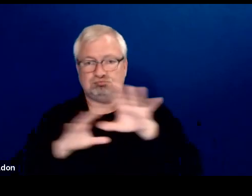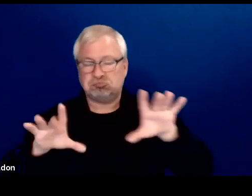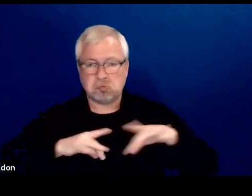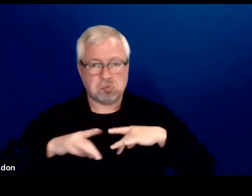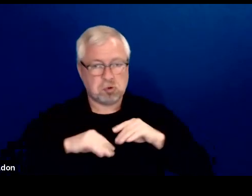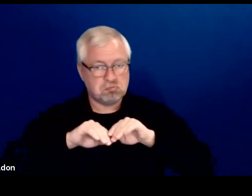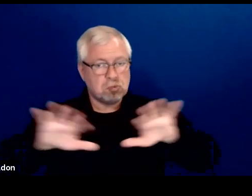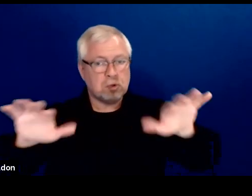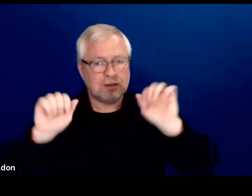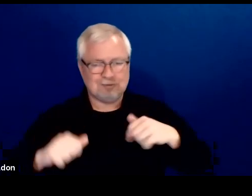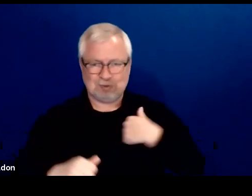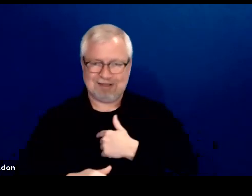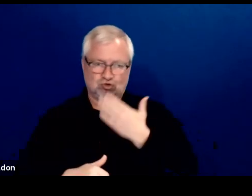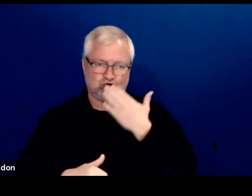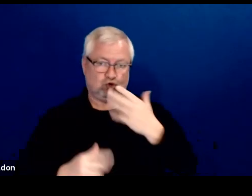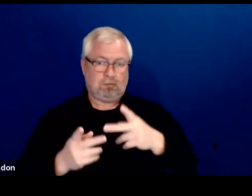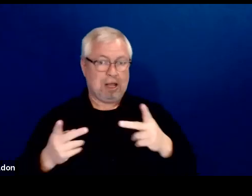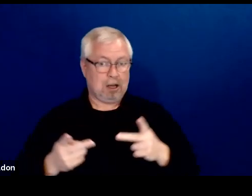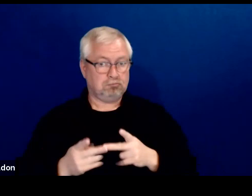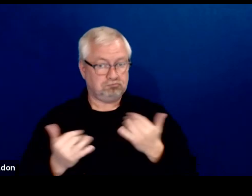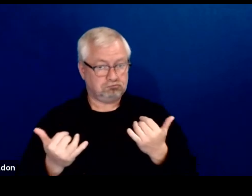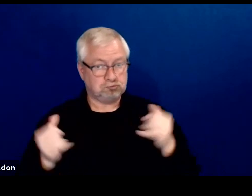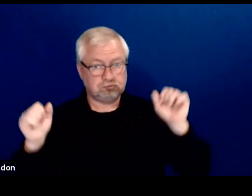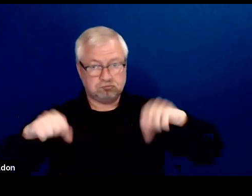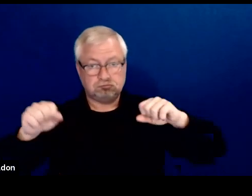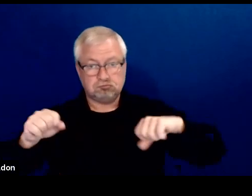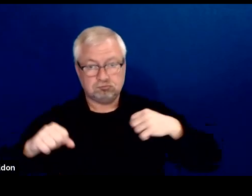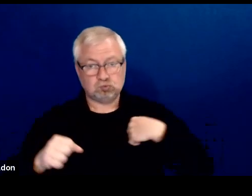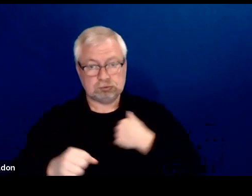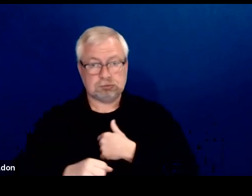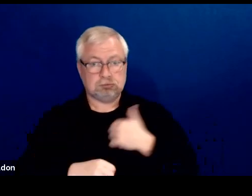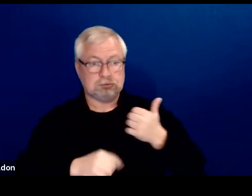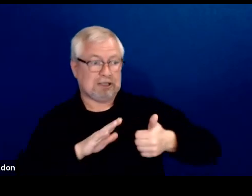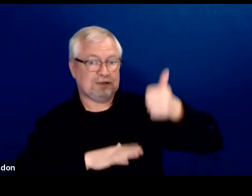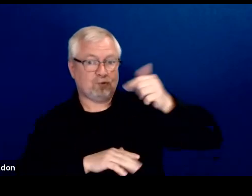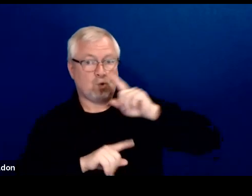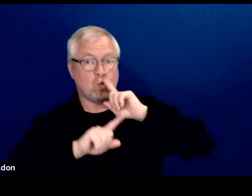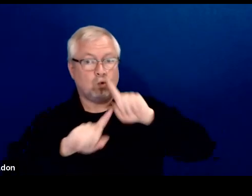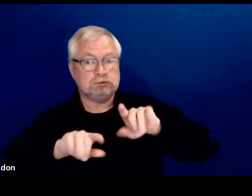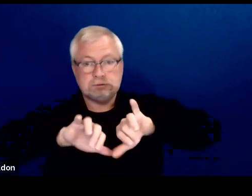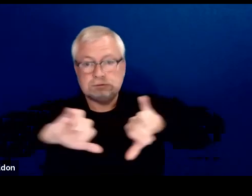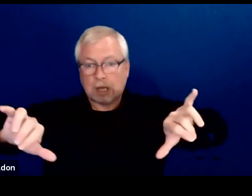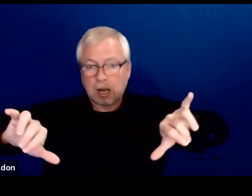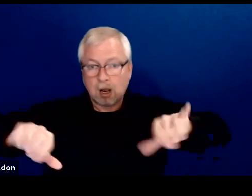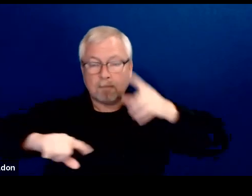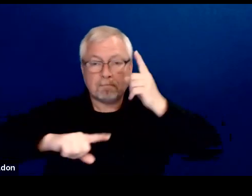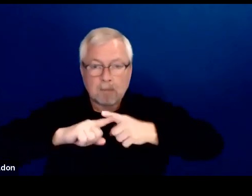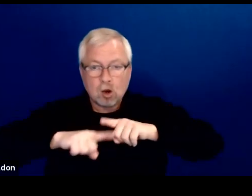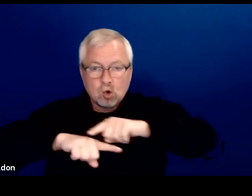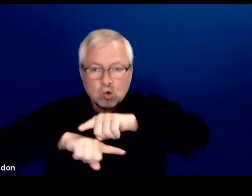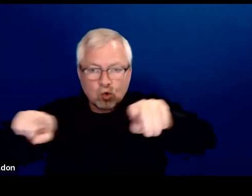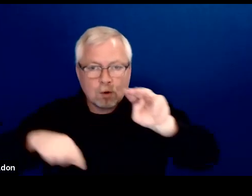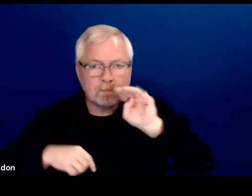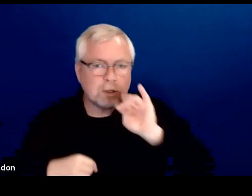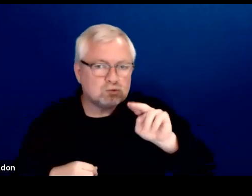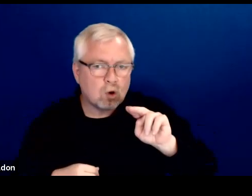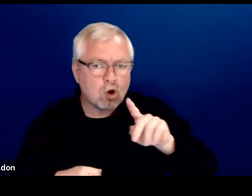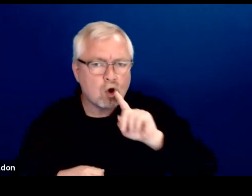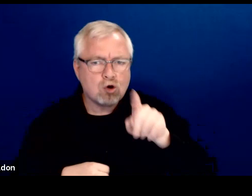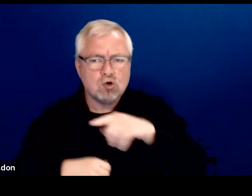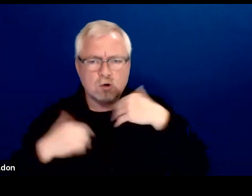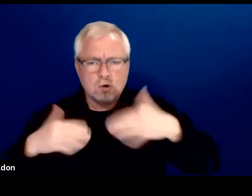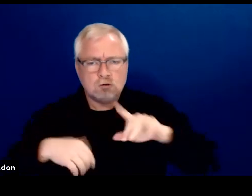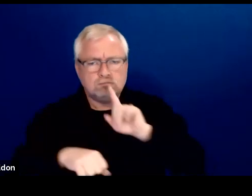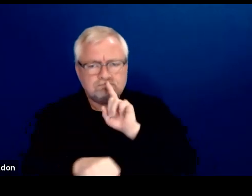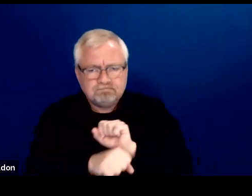was an executive order, but you're following it, you're doing it, you're trying to social distance. And so none of that is going to